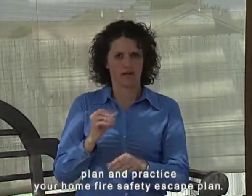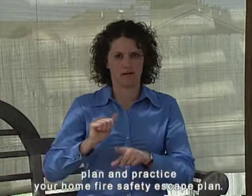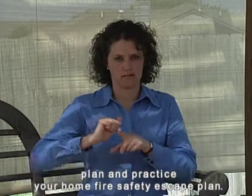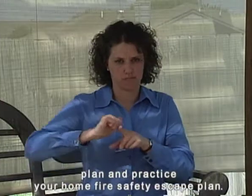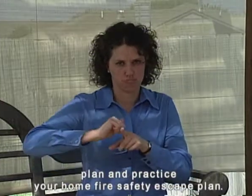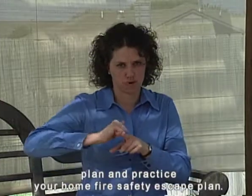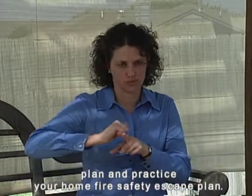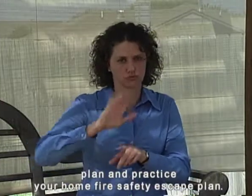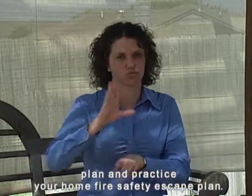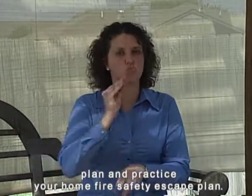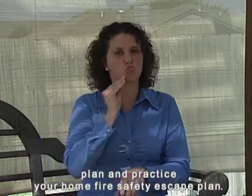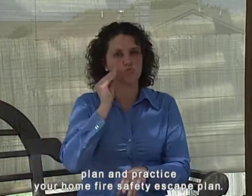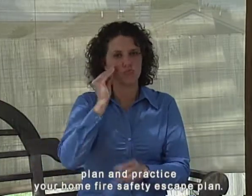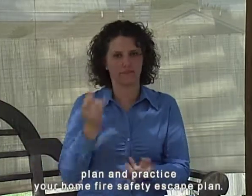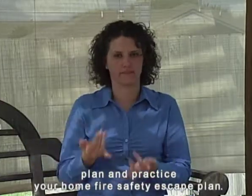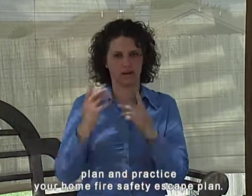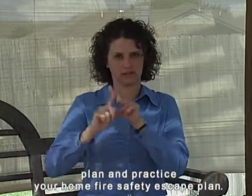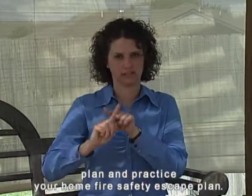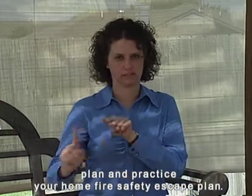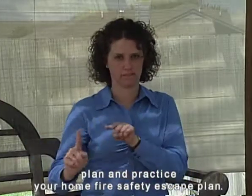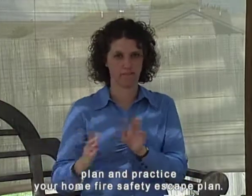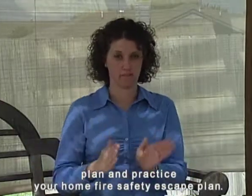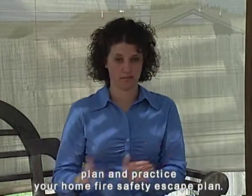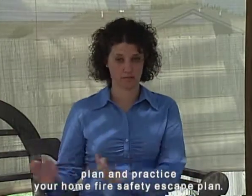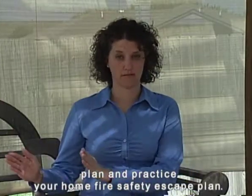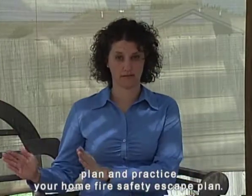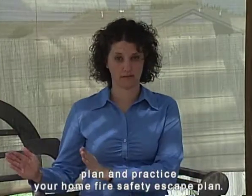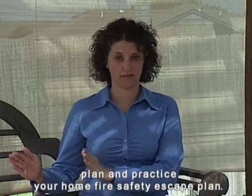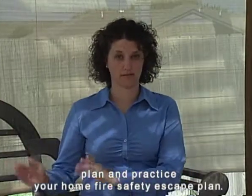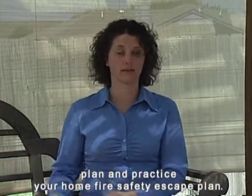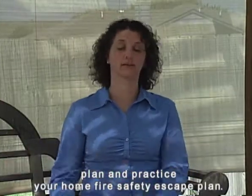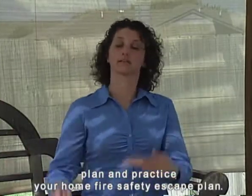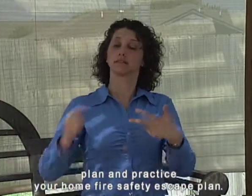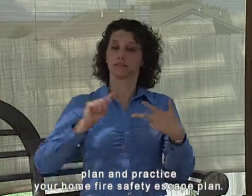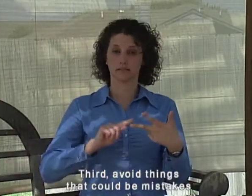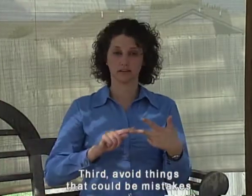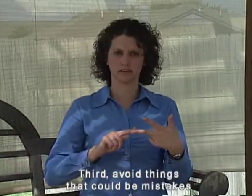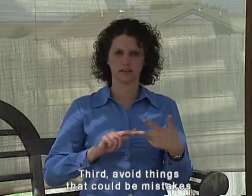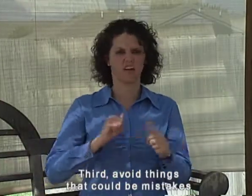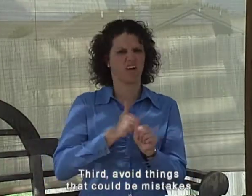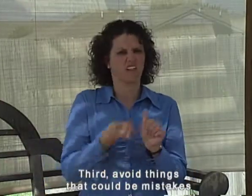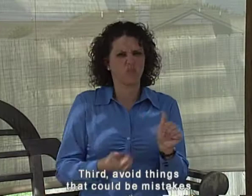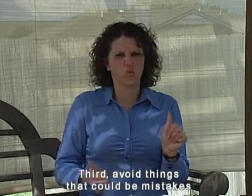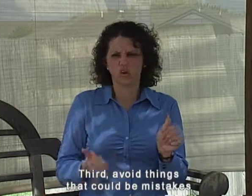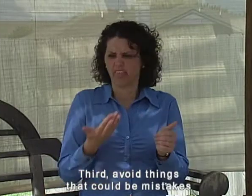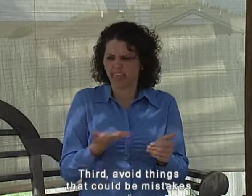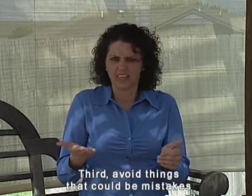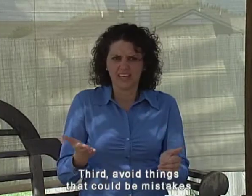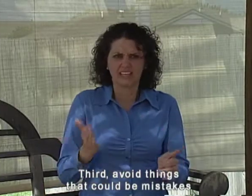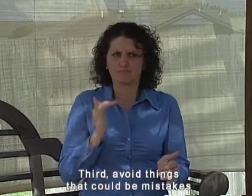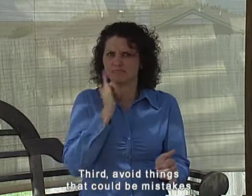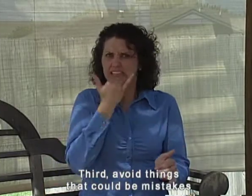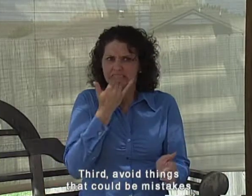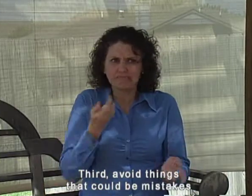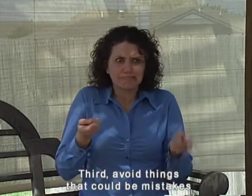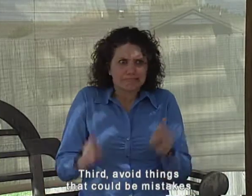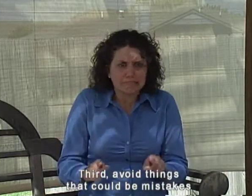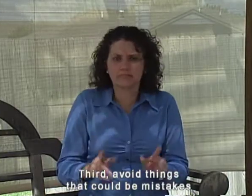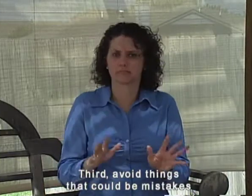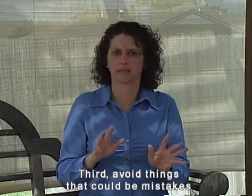plan and practice your home fire safety escape plan. Third, avoid things that could be